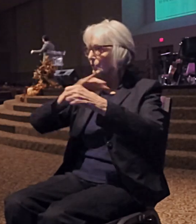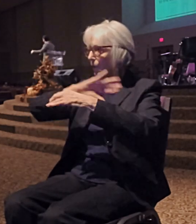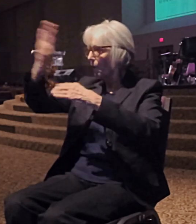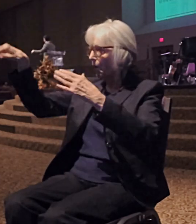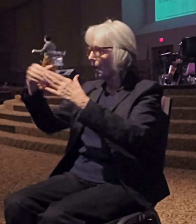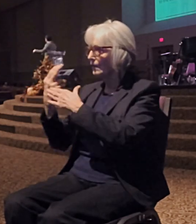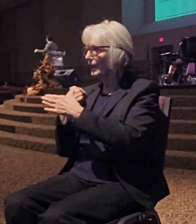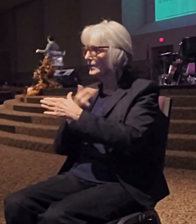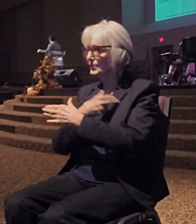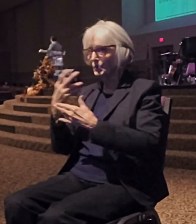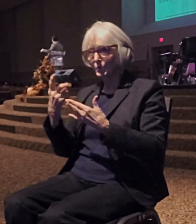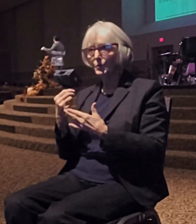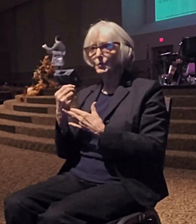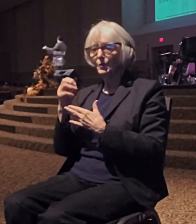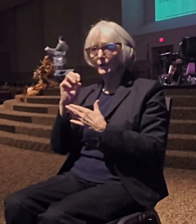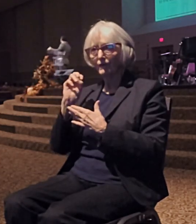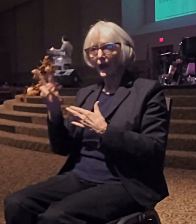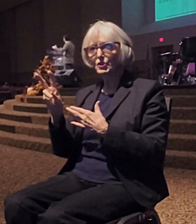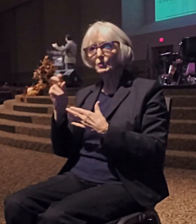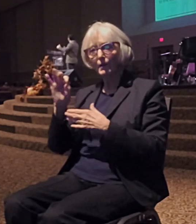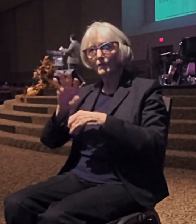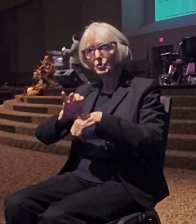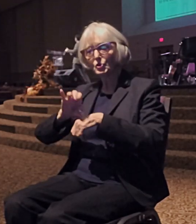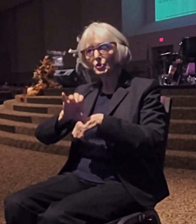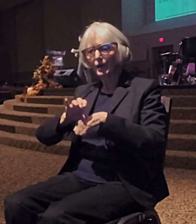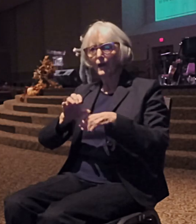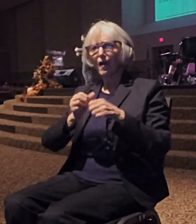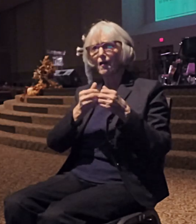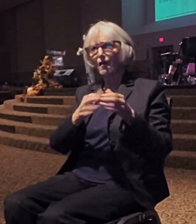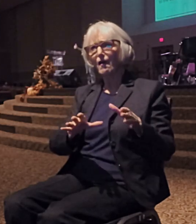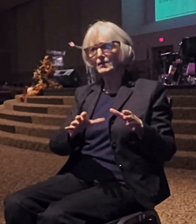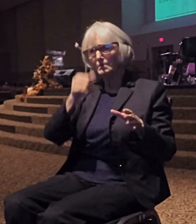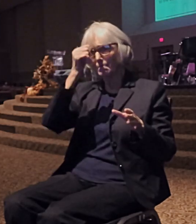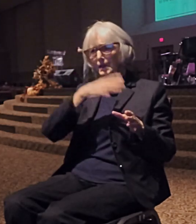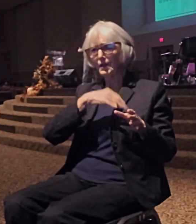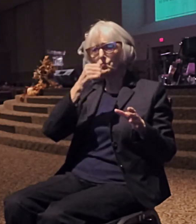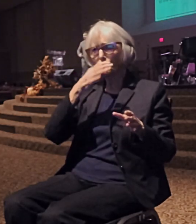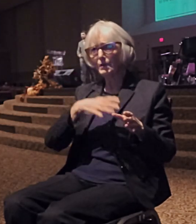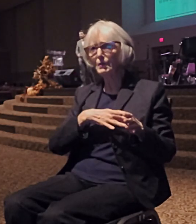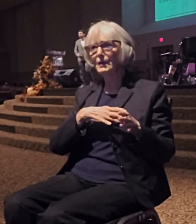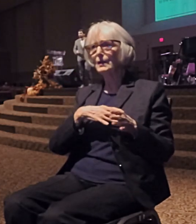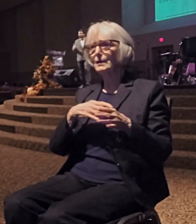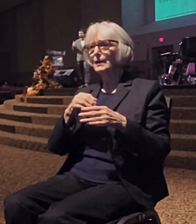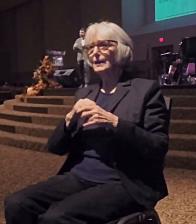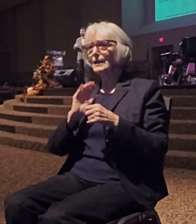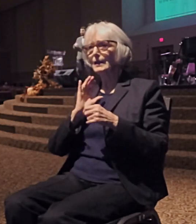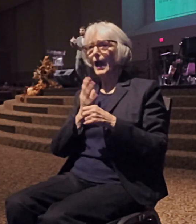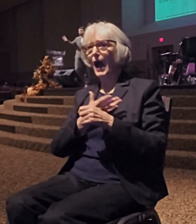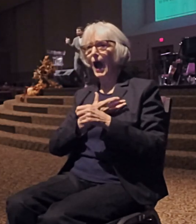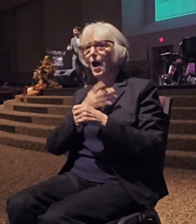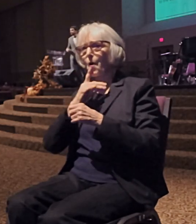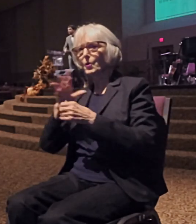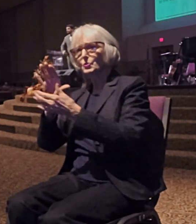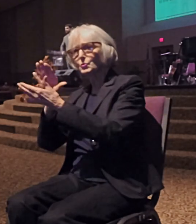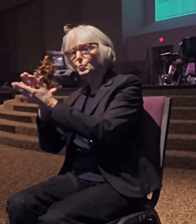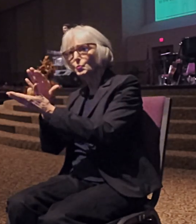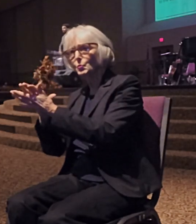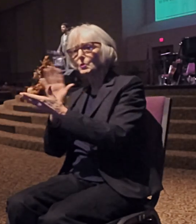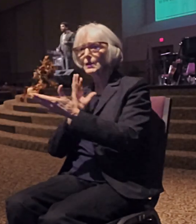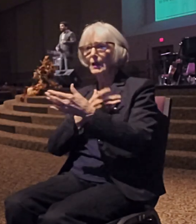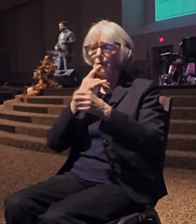church. There are lost people, men and women, in our classes, if you're a student, in our